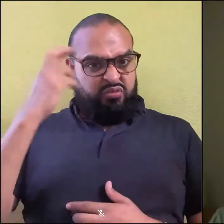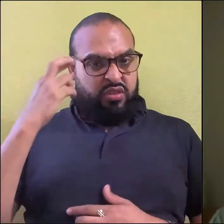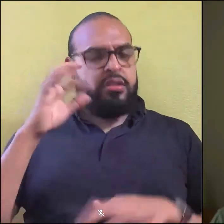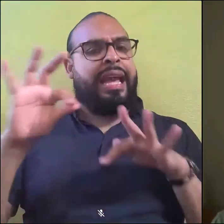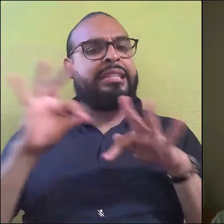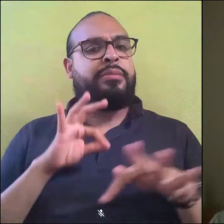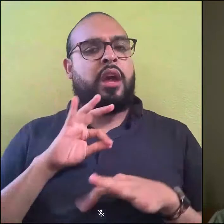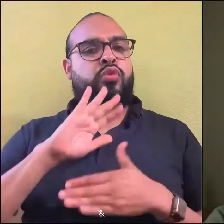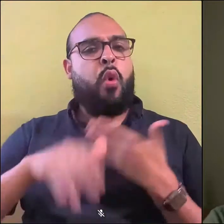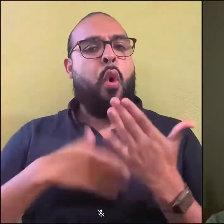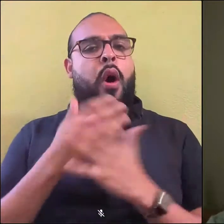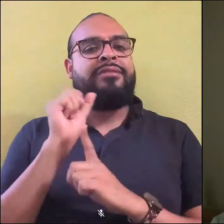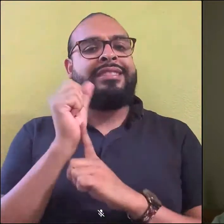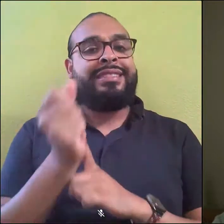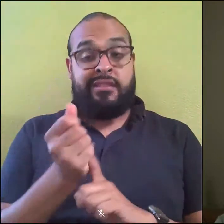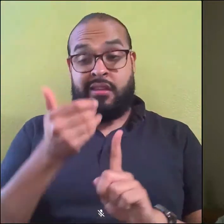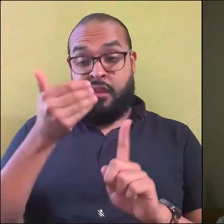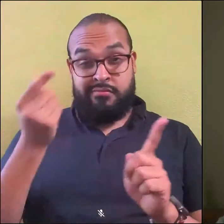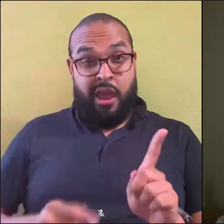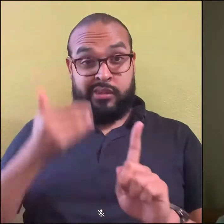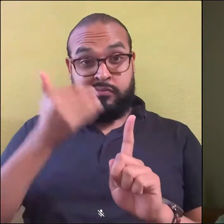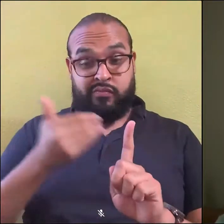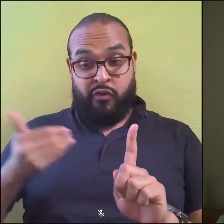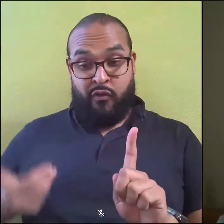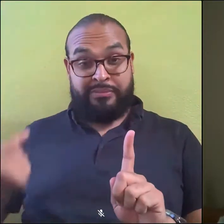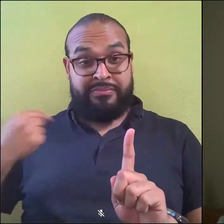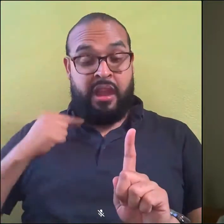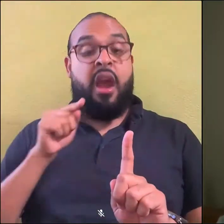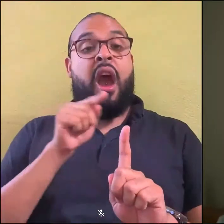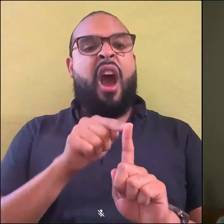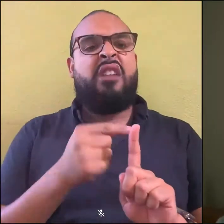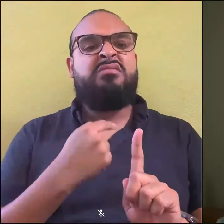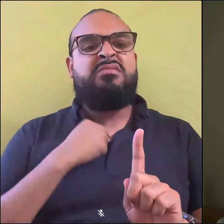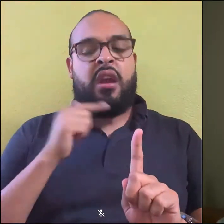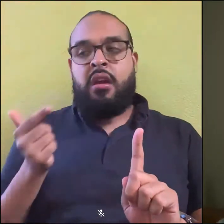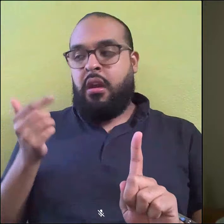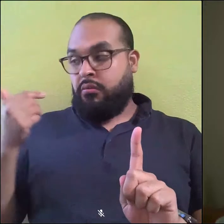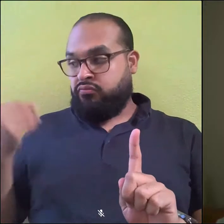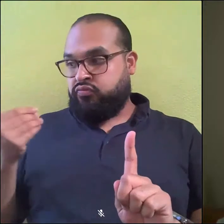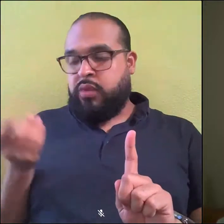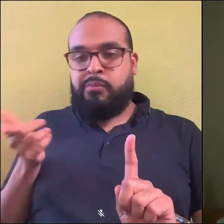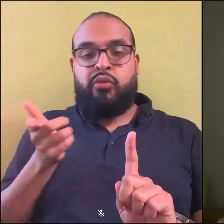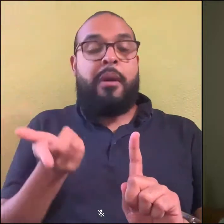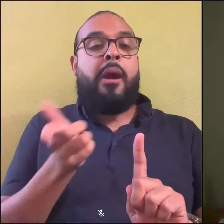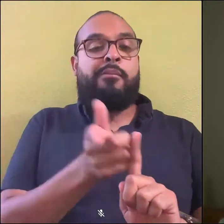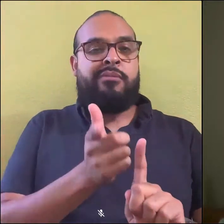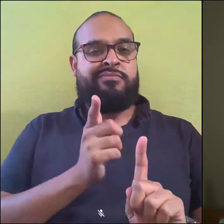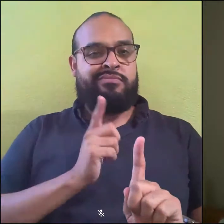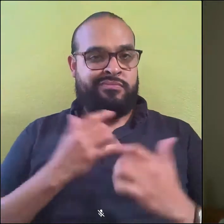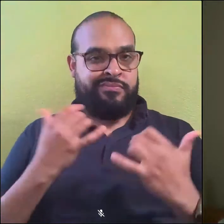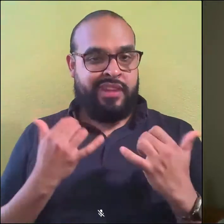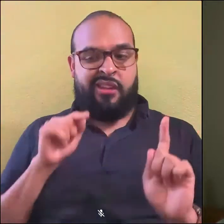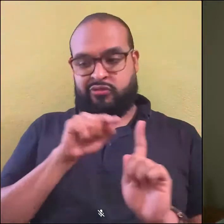I could be here today as an example to speak to all of you. That was part of their significant motivation for doing that, for making